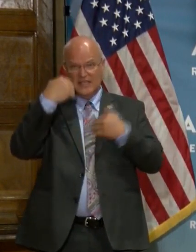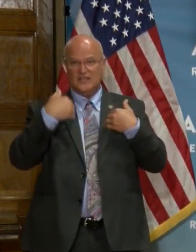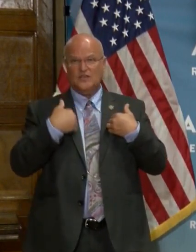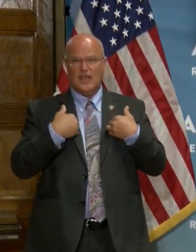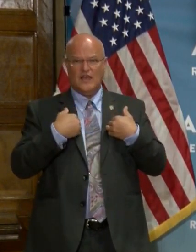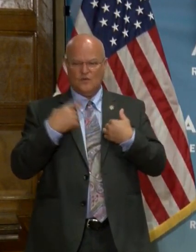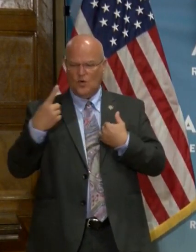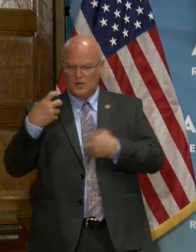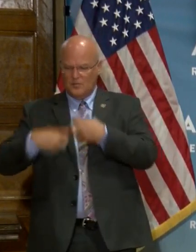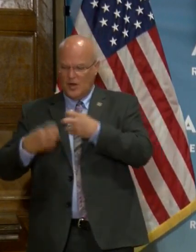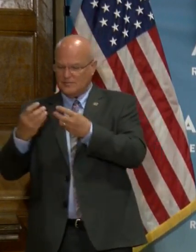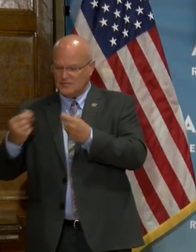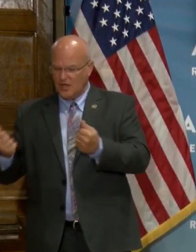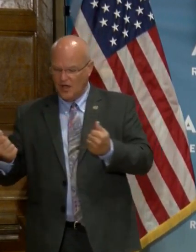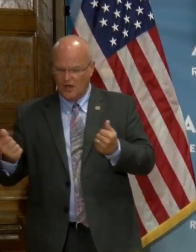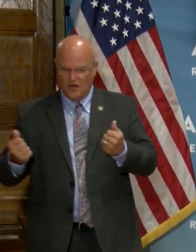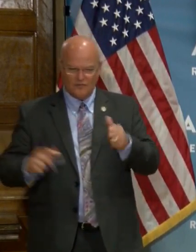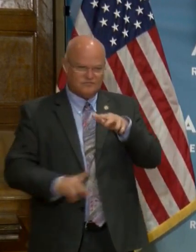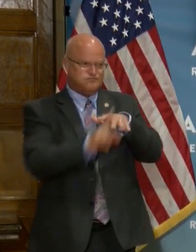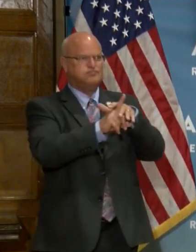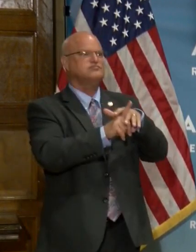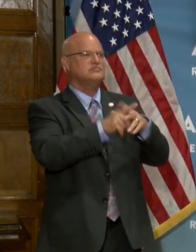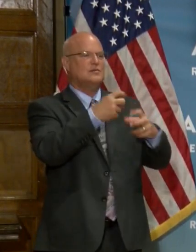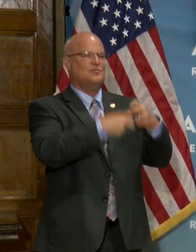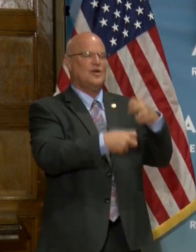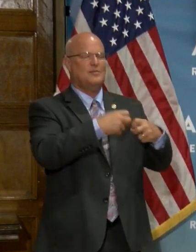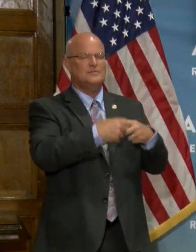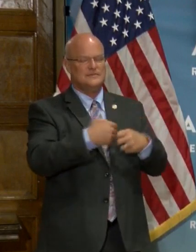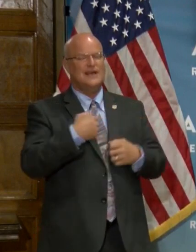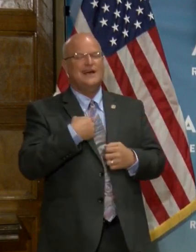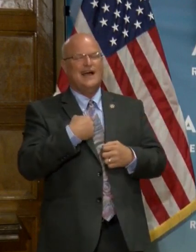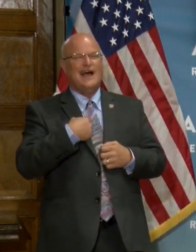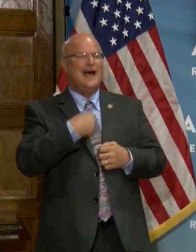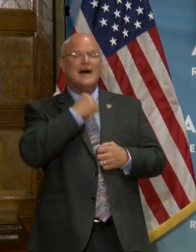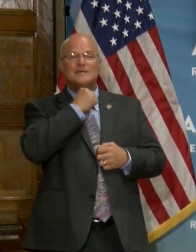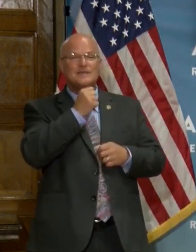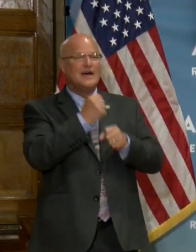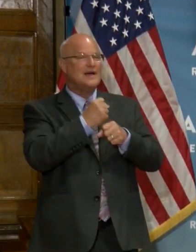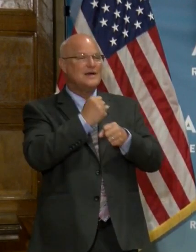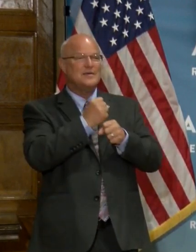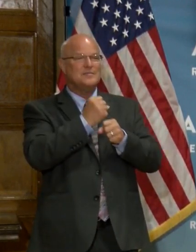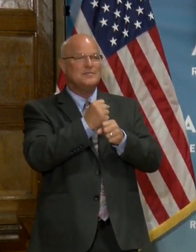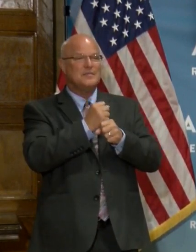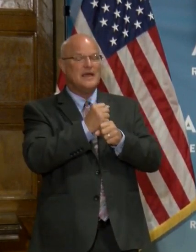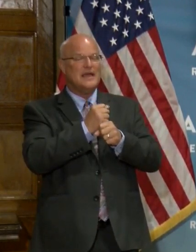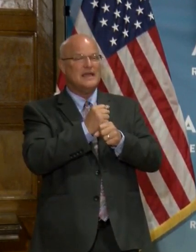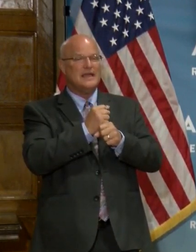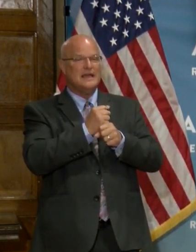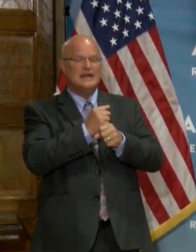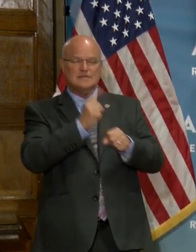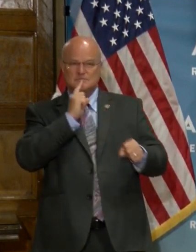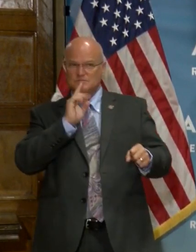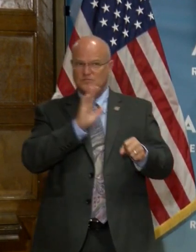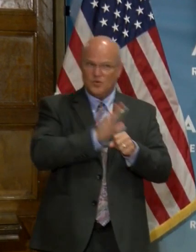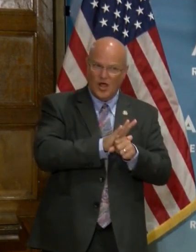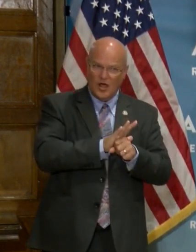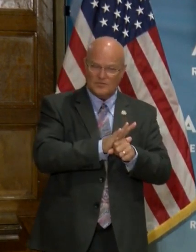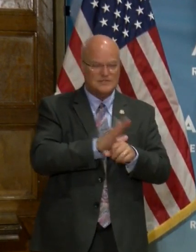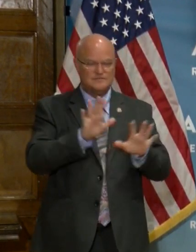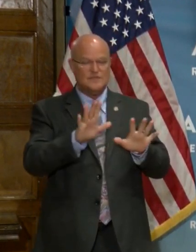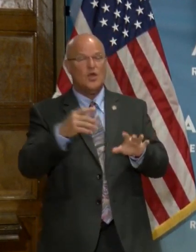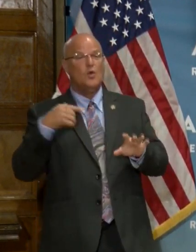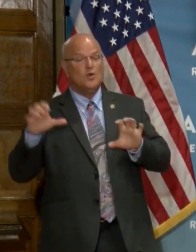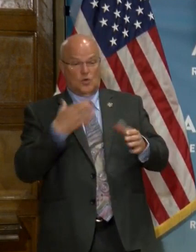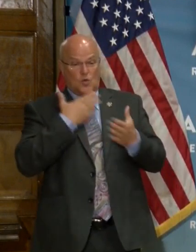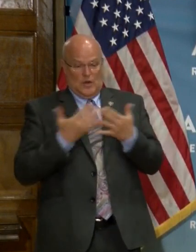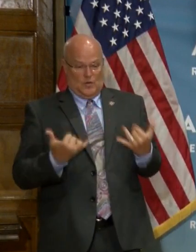got one problem solved, something else comes, and so I'm not going to make any definitive statements except to say we're doing